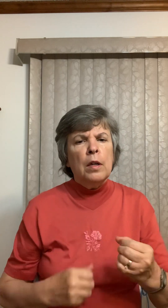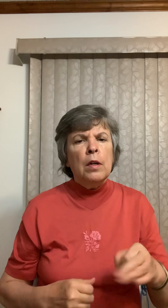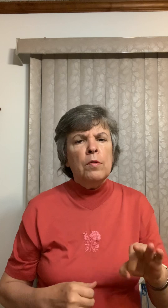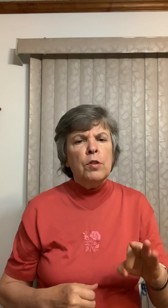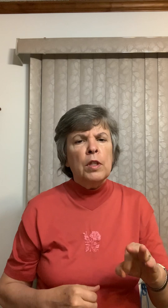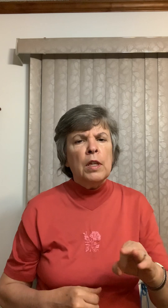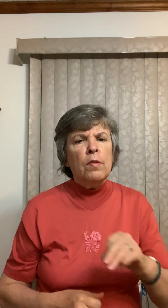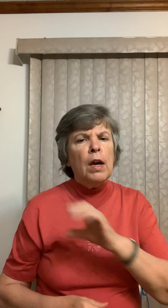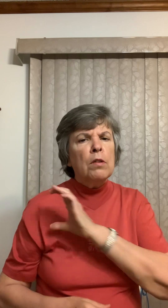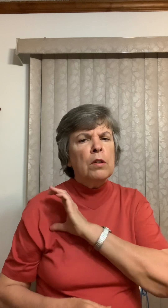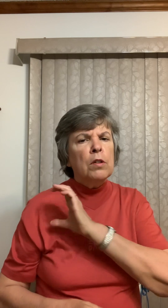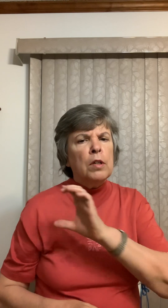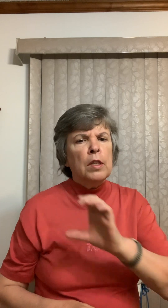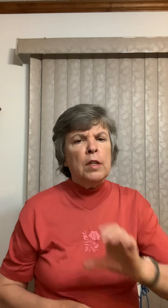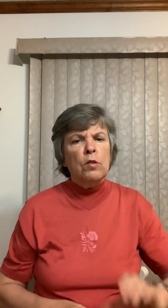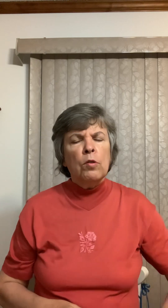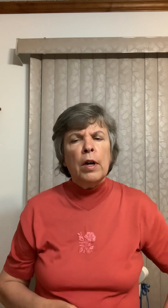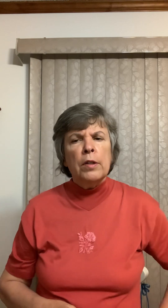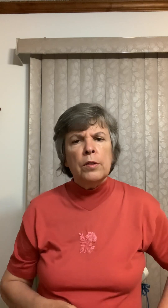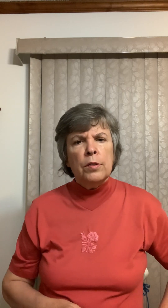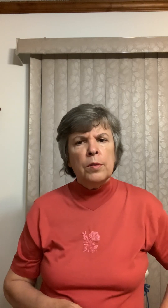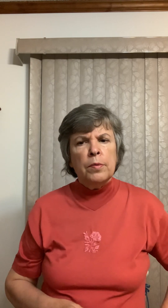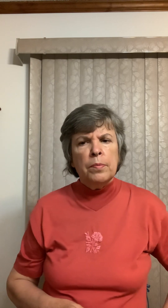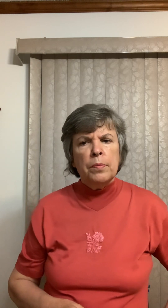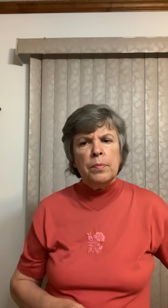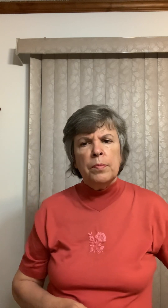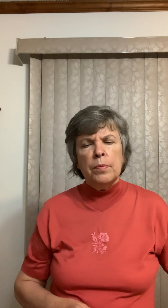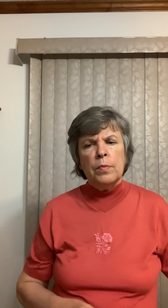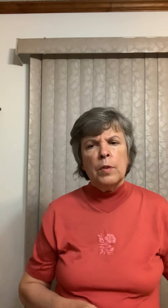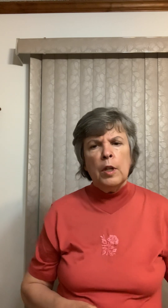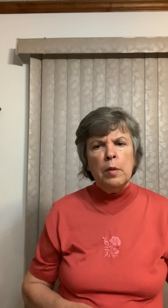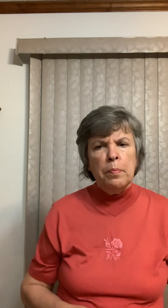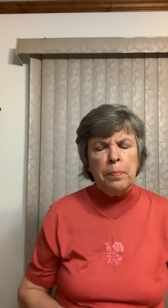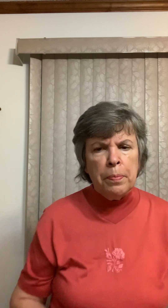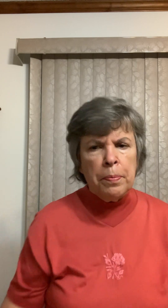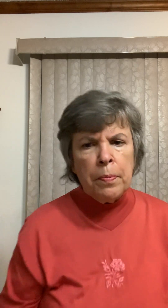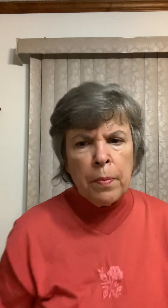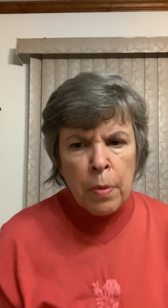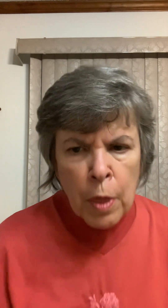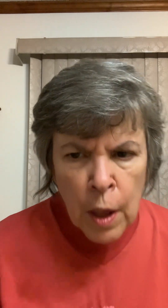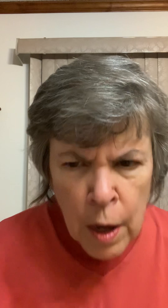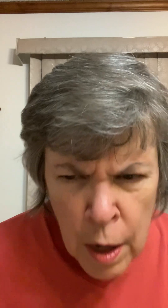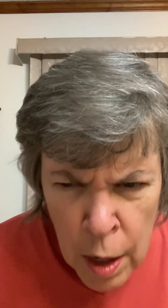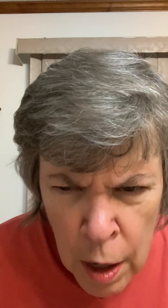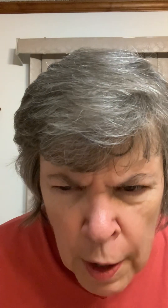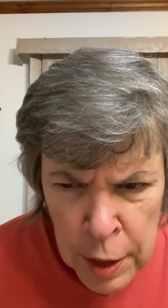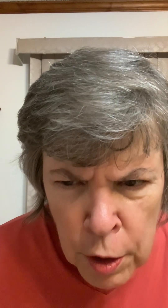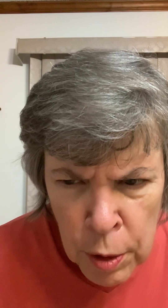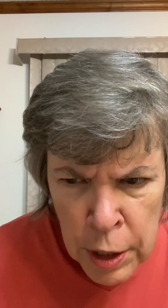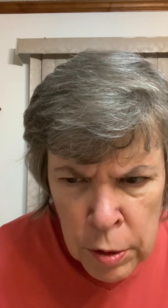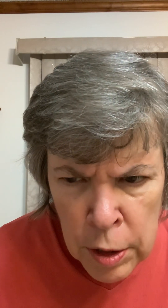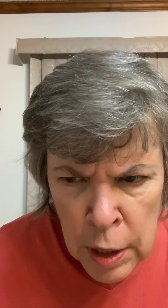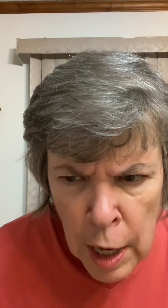of, you can leave out, and then Christ. Okay. All right. No guilt in life,